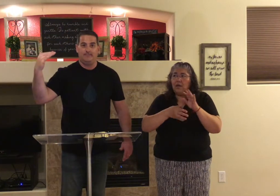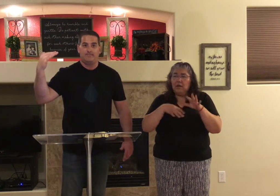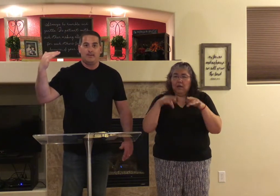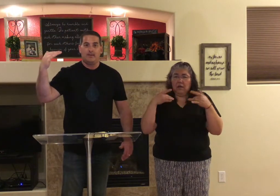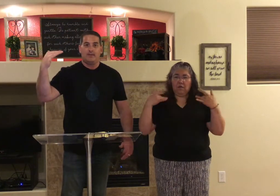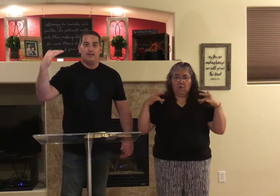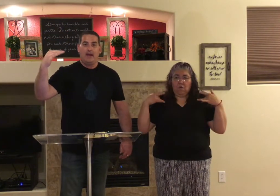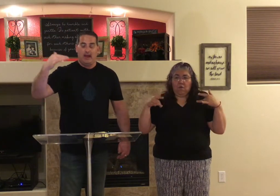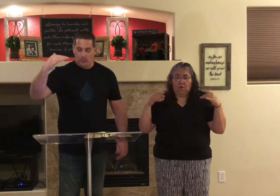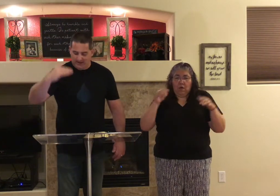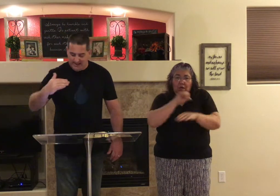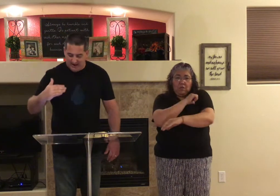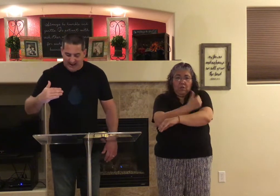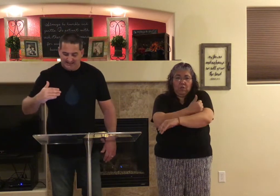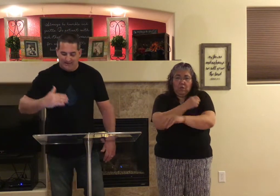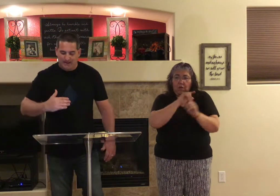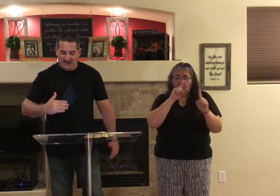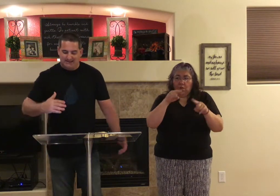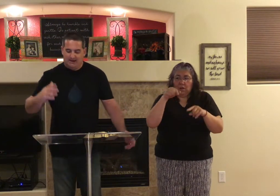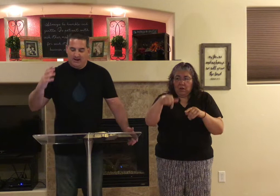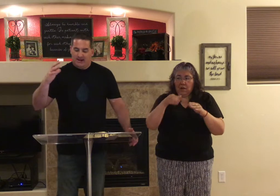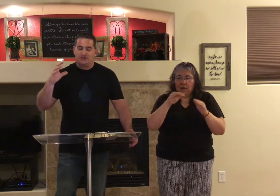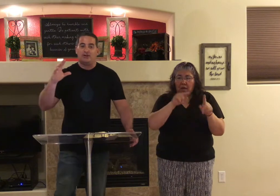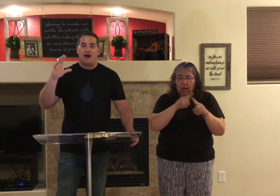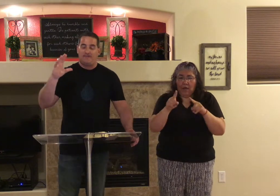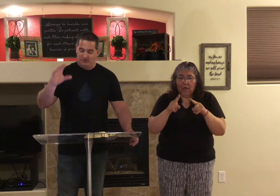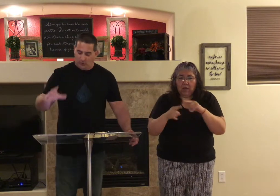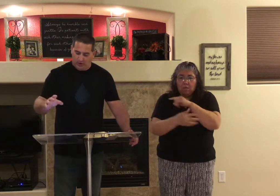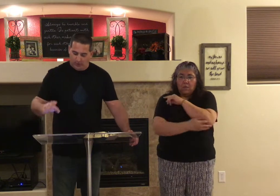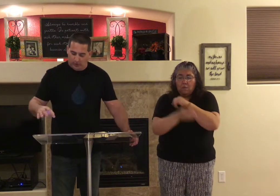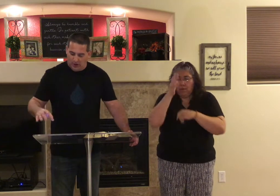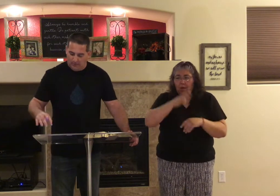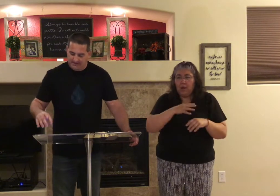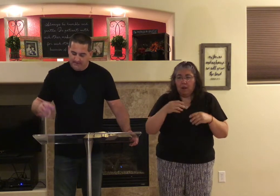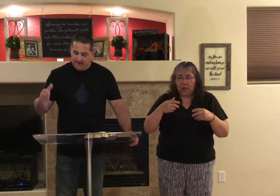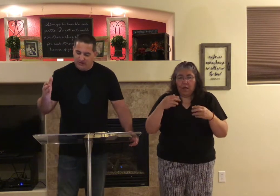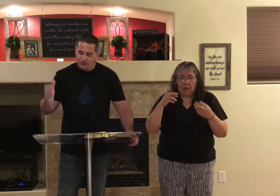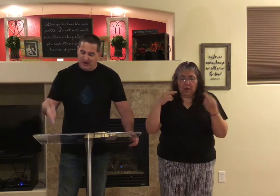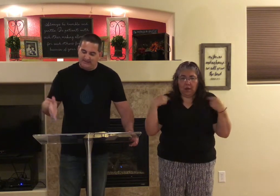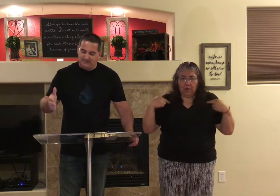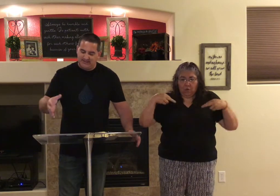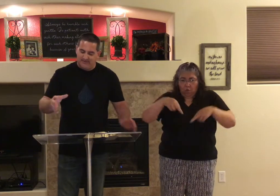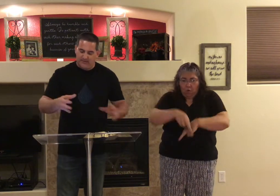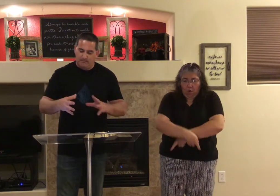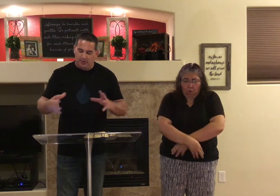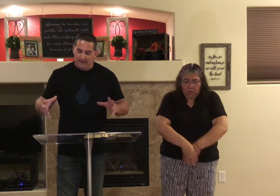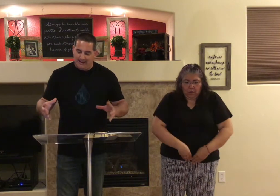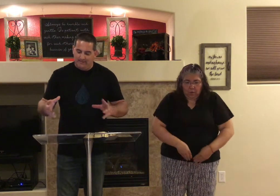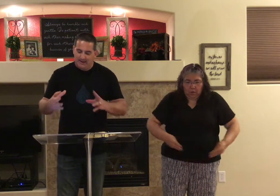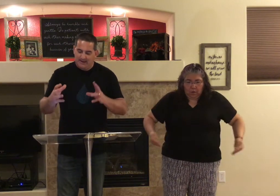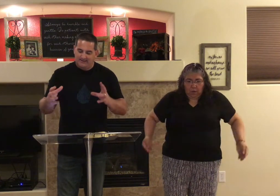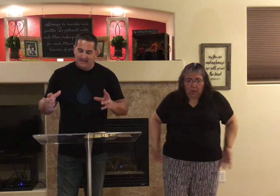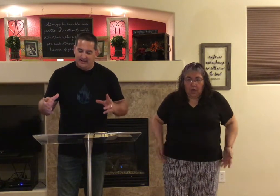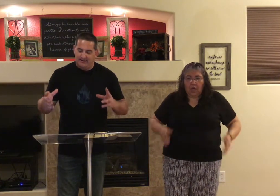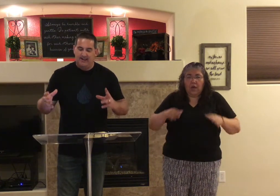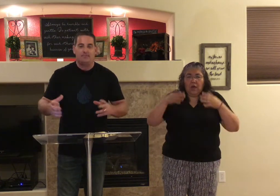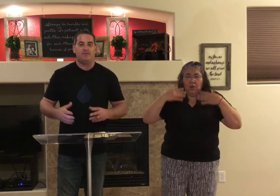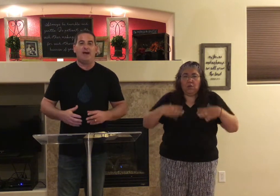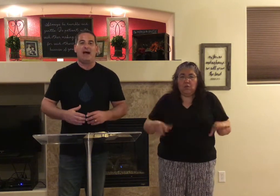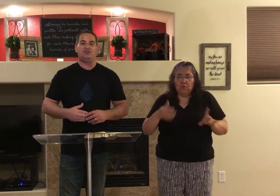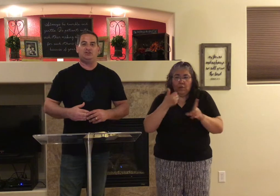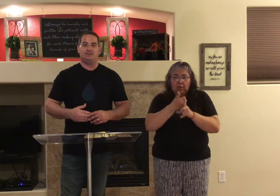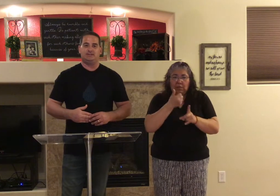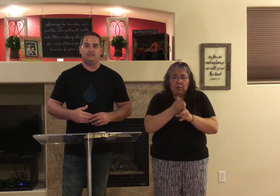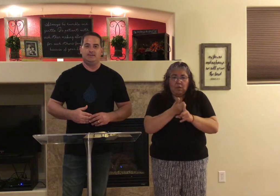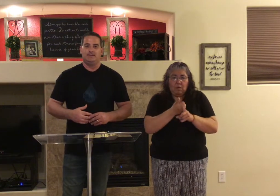authority, and went down as a peasant and took off his royal robes. He dressed himself in burlap and sat on a heap